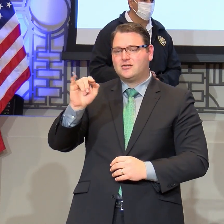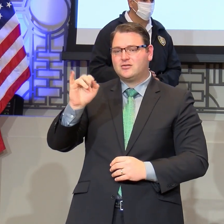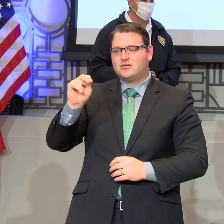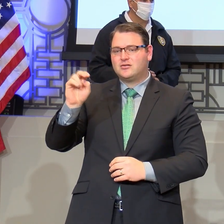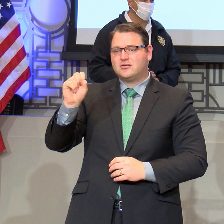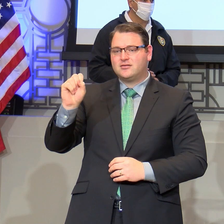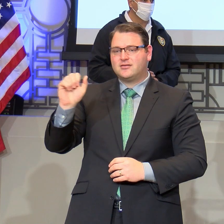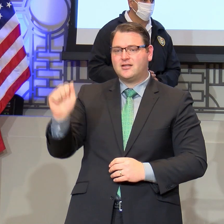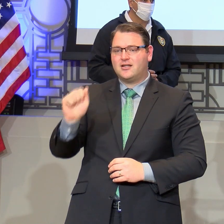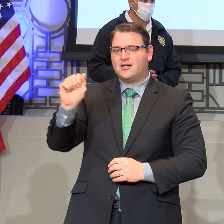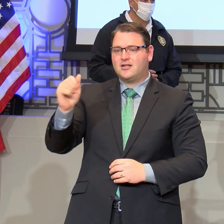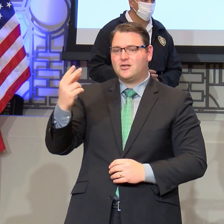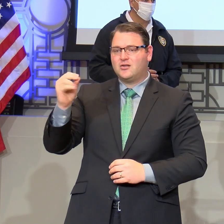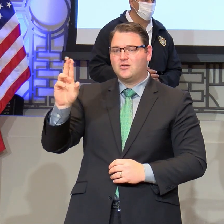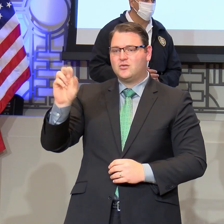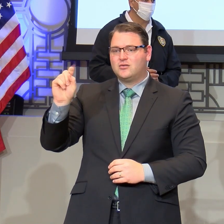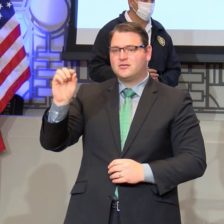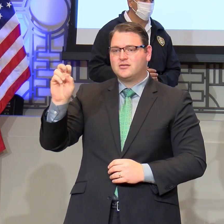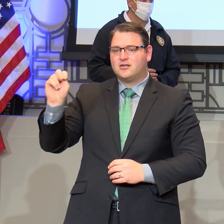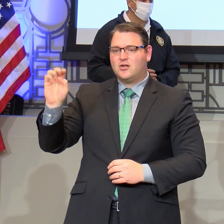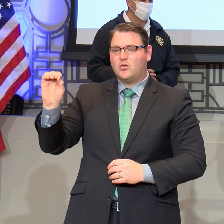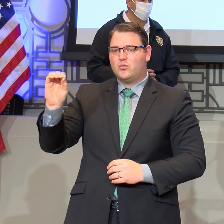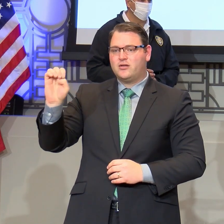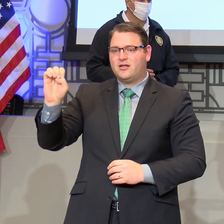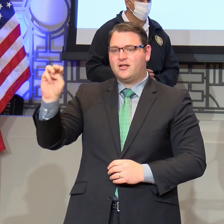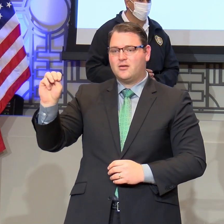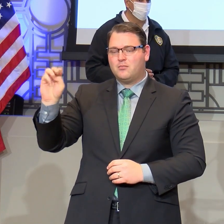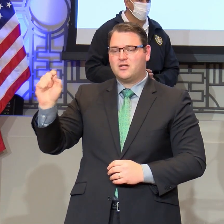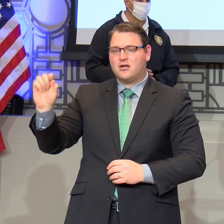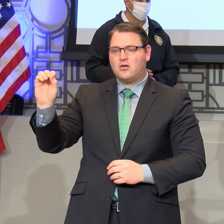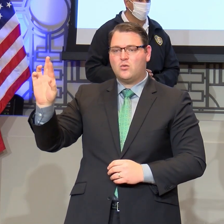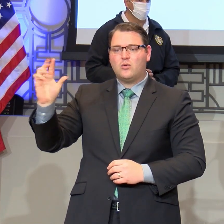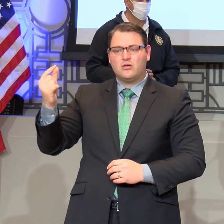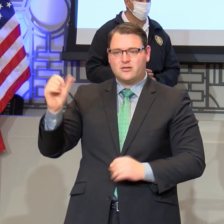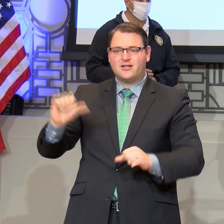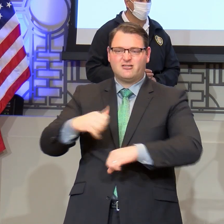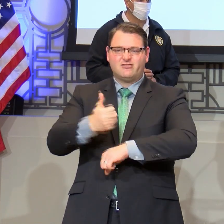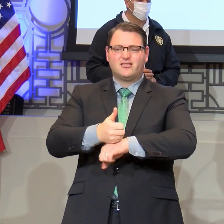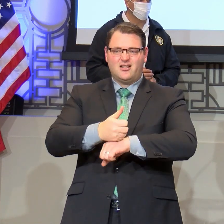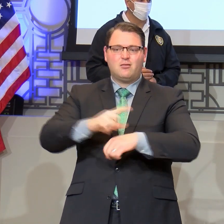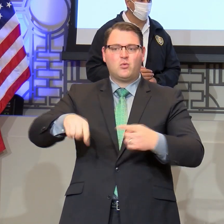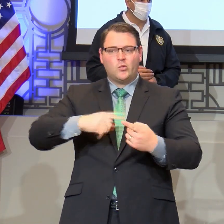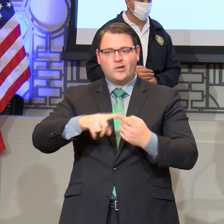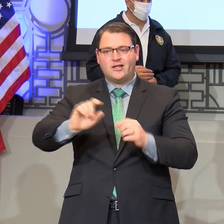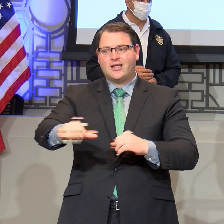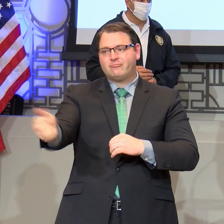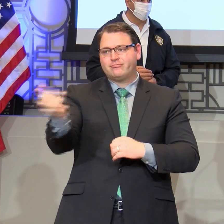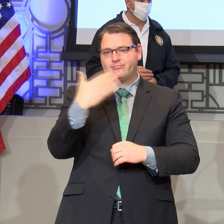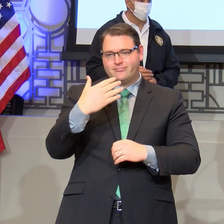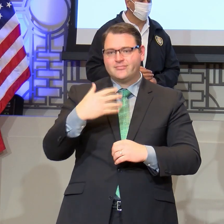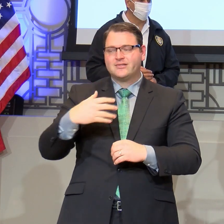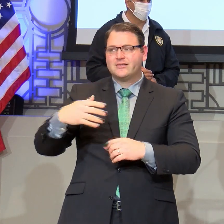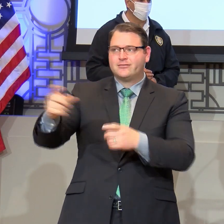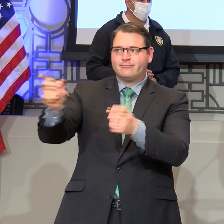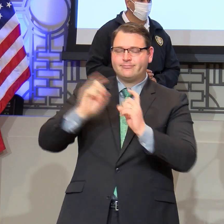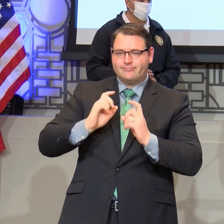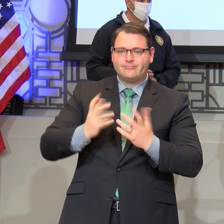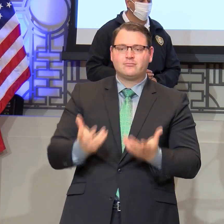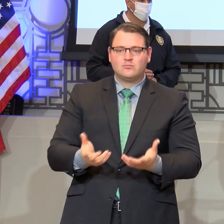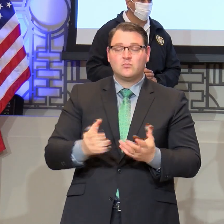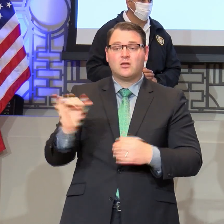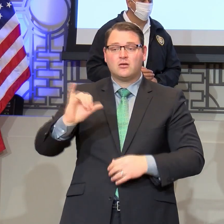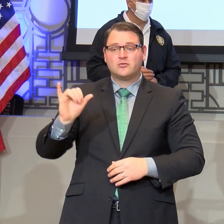donations@houstonoem.org, and we'll be happy to set up some deliveries. The Office of Emergency Management's also doing our